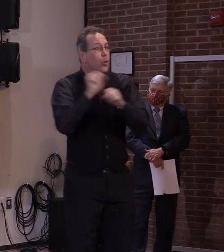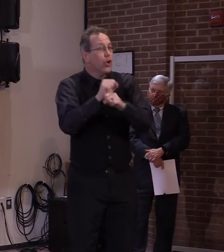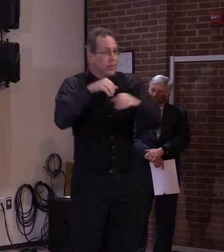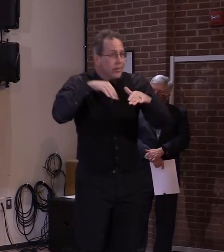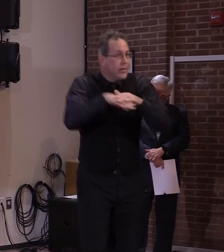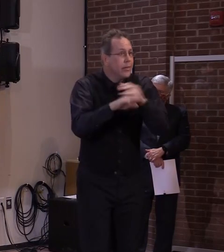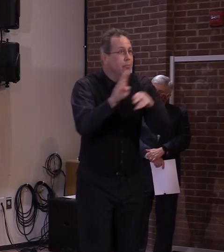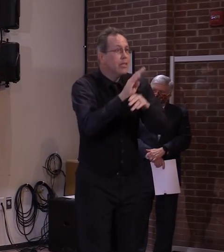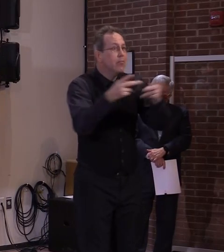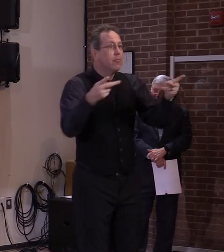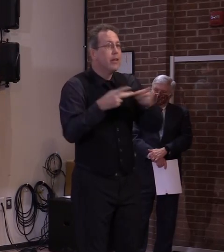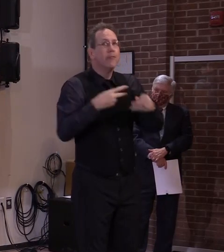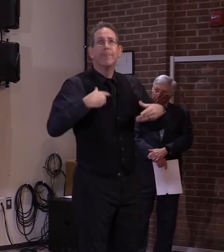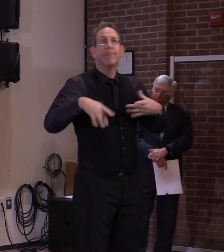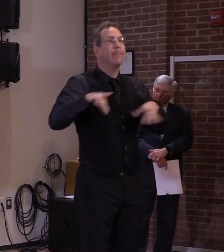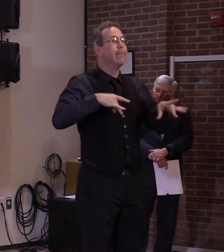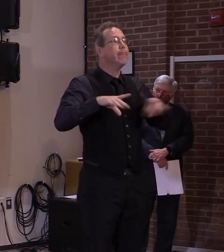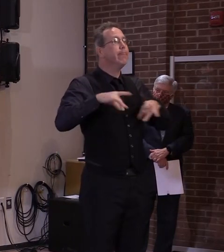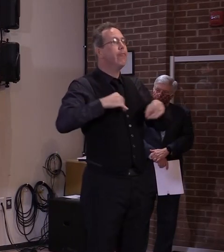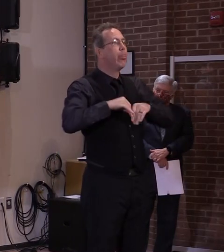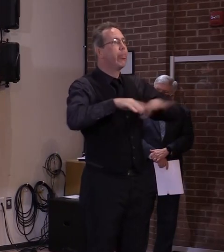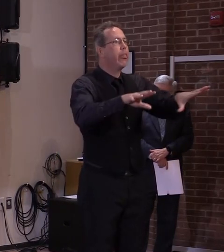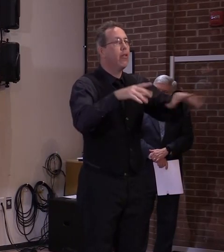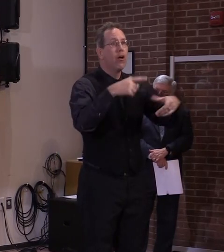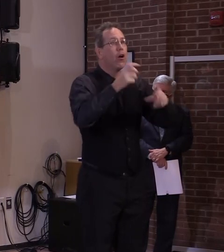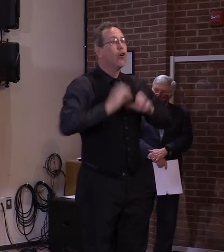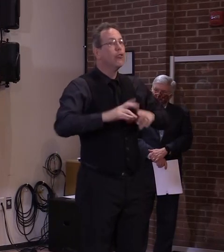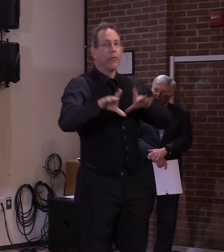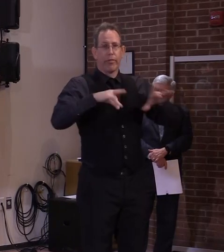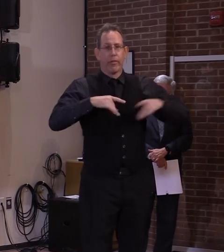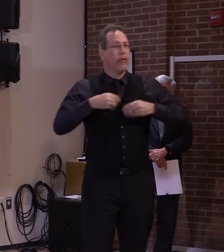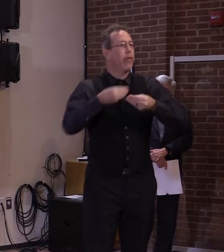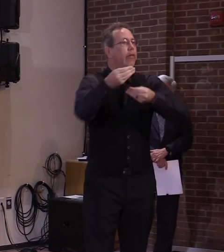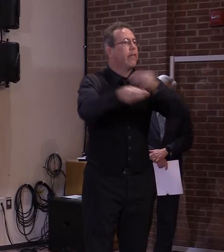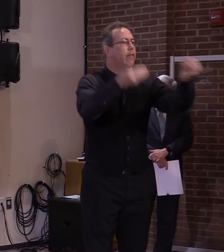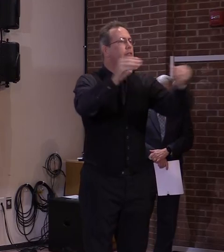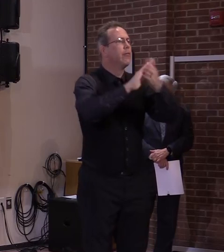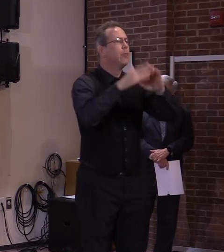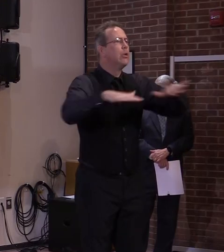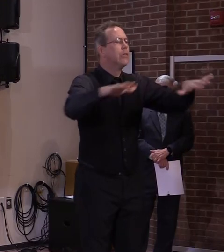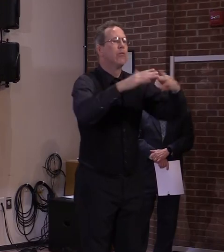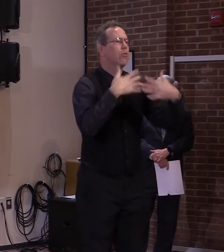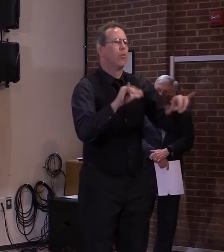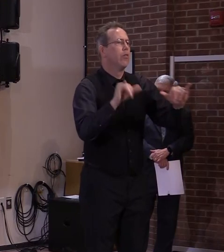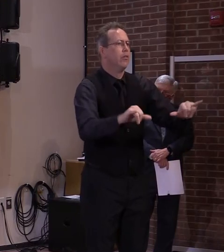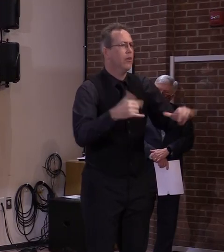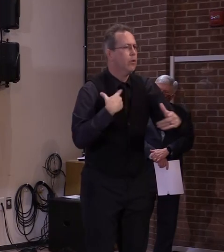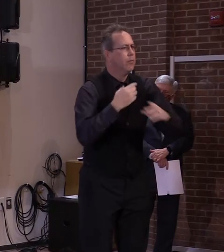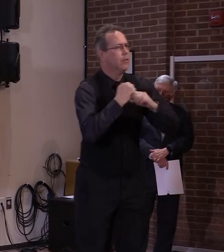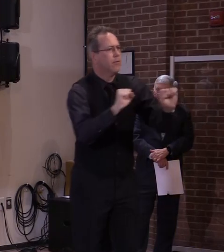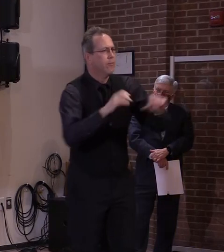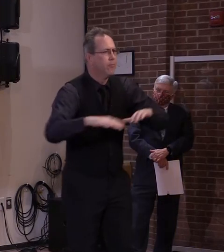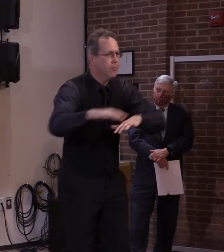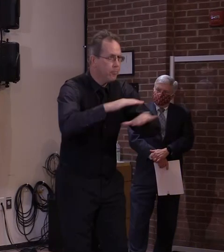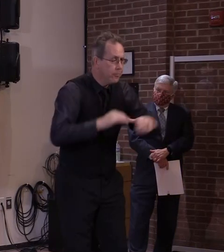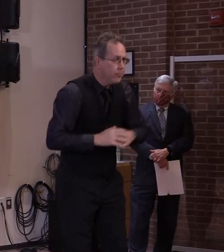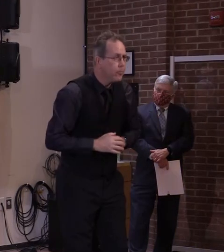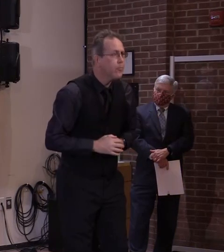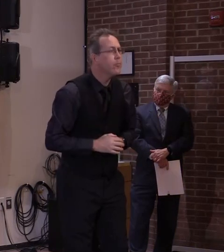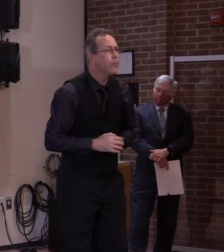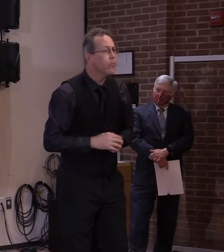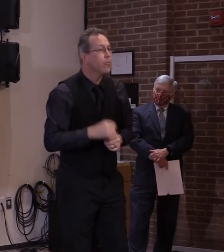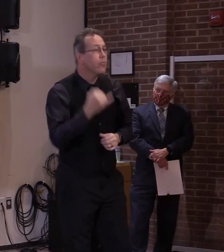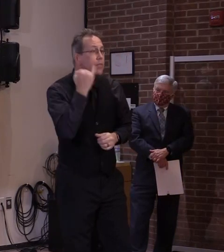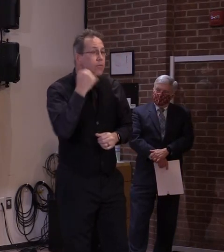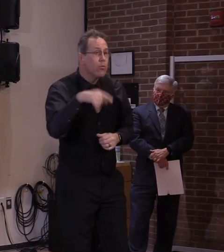symptoms. For employees who choose not to be vaccinated, we recommend that you require proof of a negative COVID test weekly